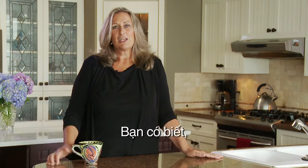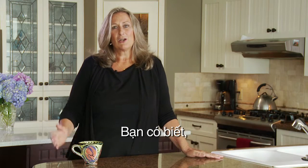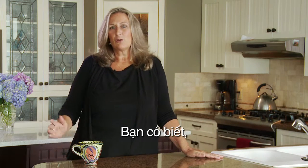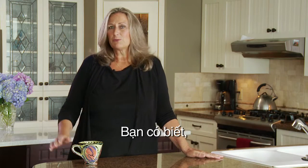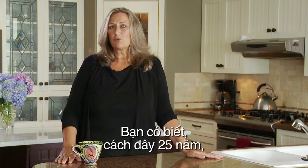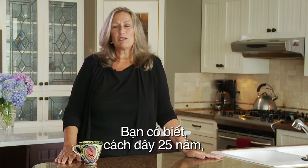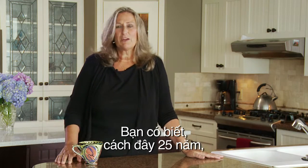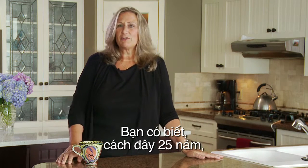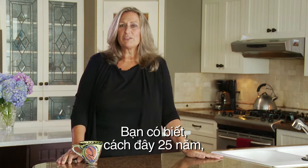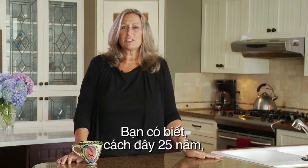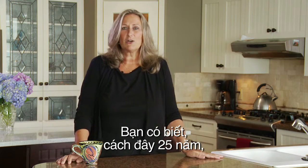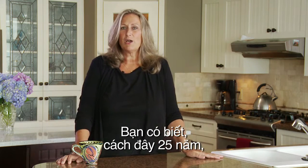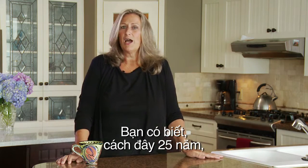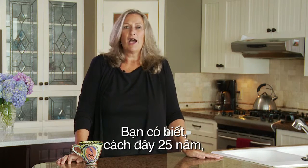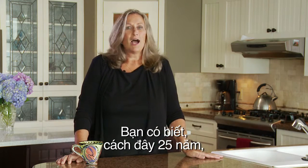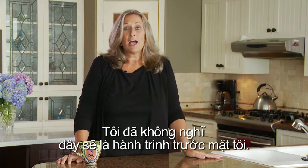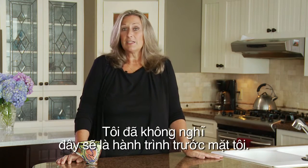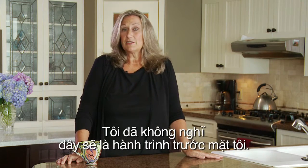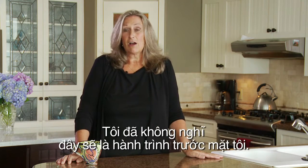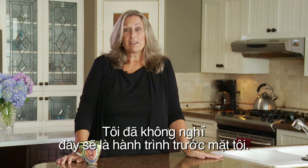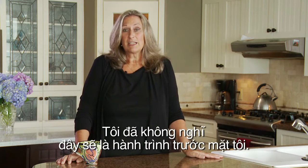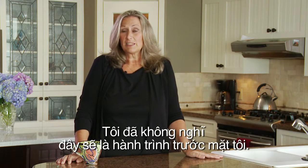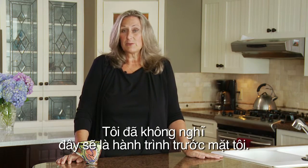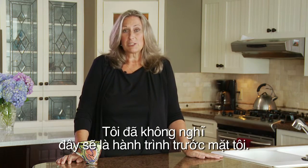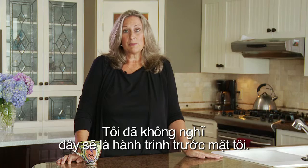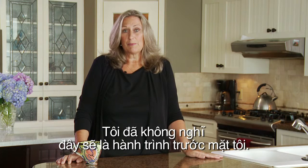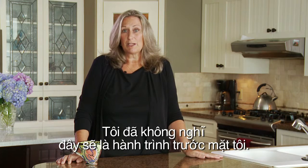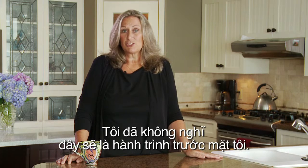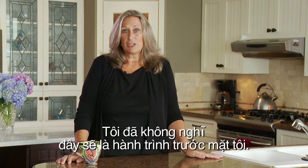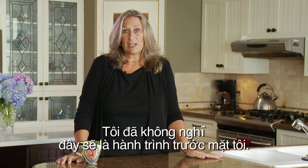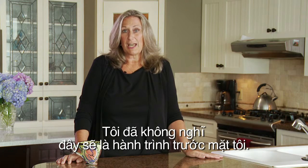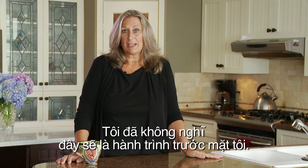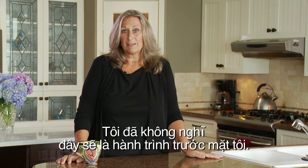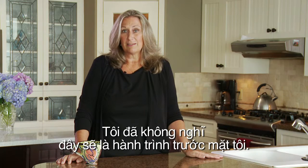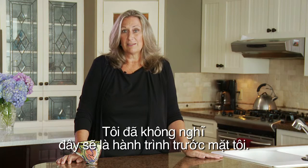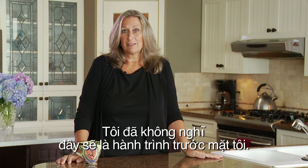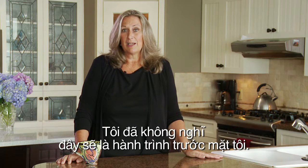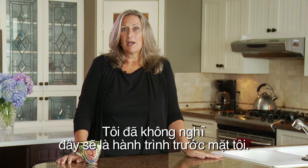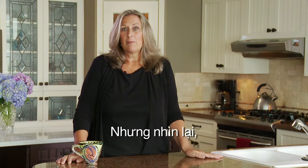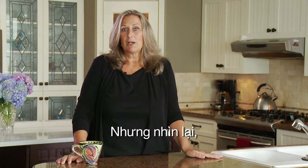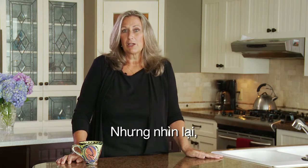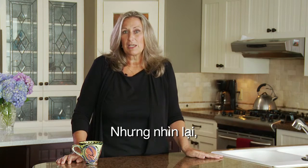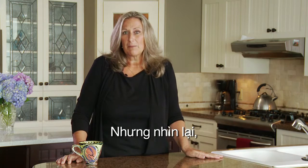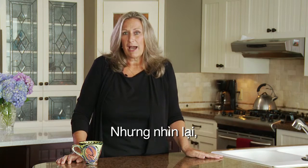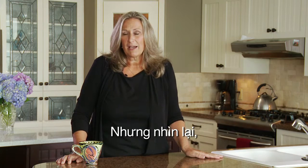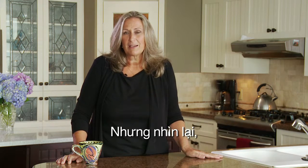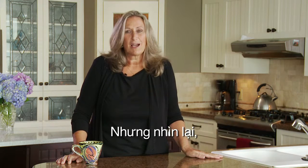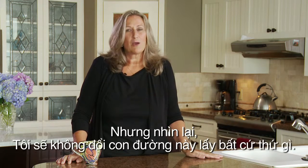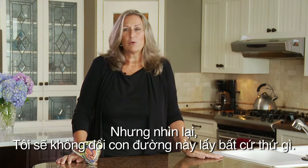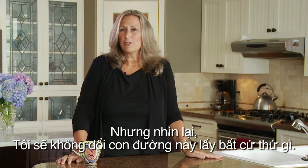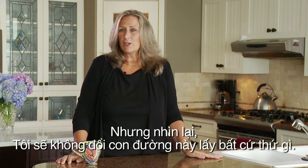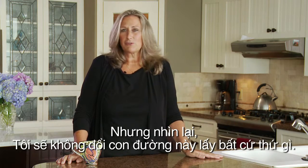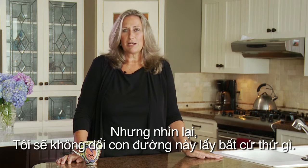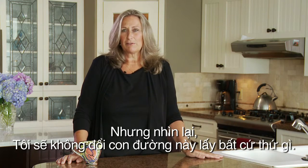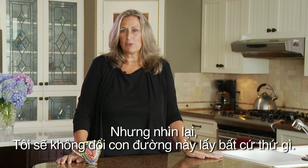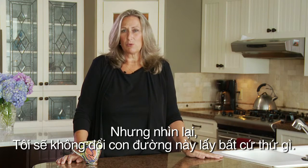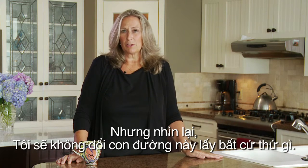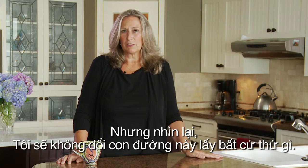You know, 25 years ago, I did not think this was going to be my journey ahead. But looking back, I would not trade it for the world.